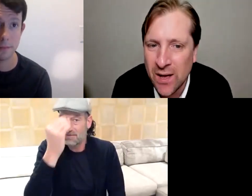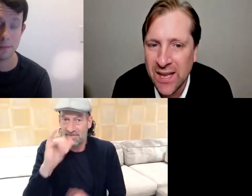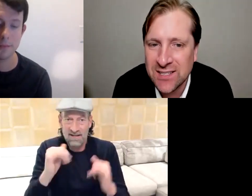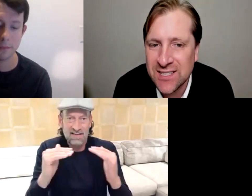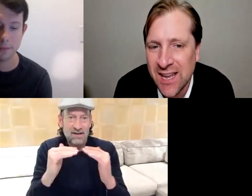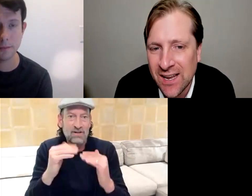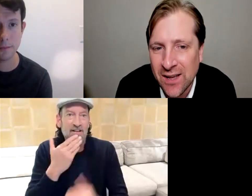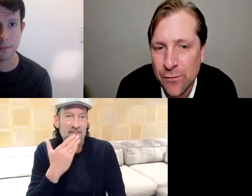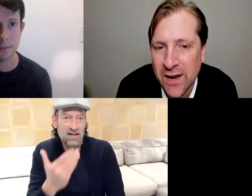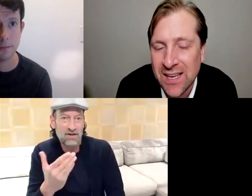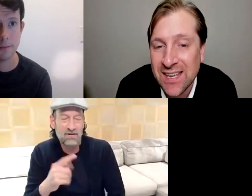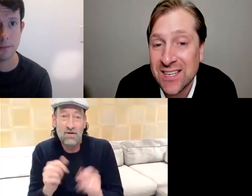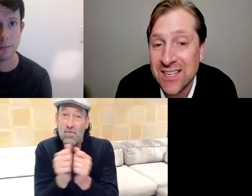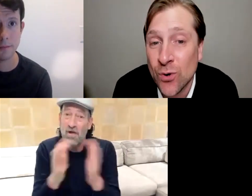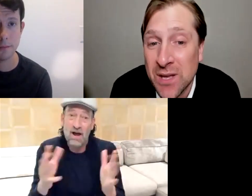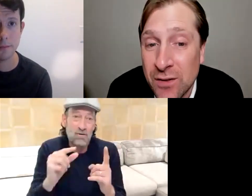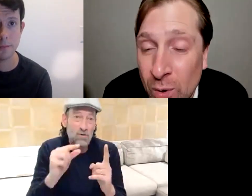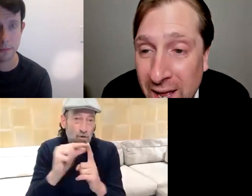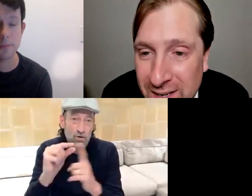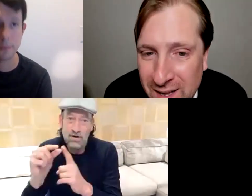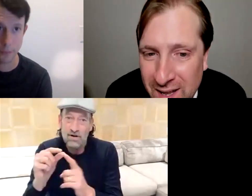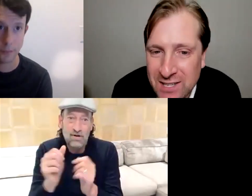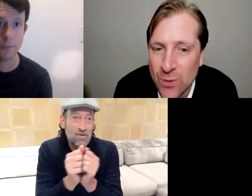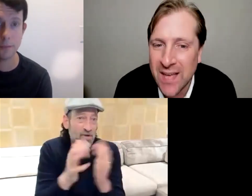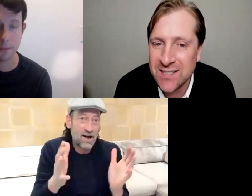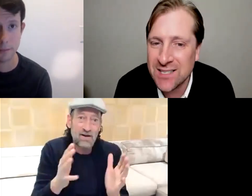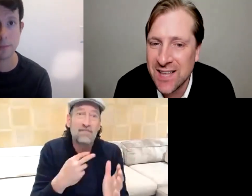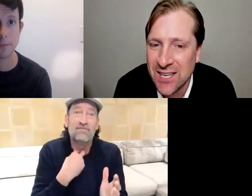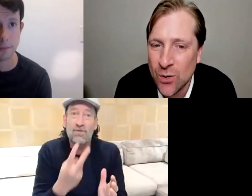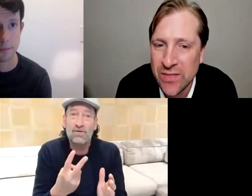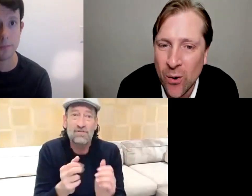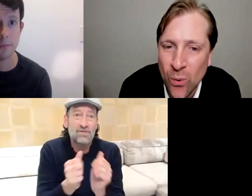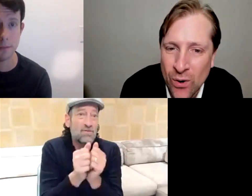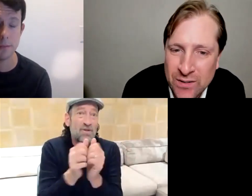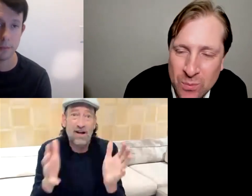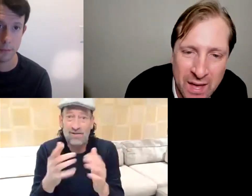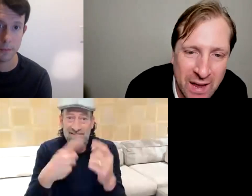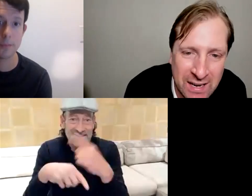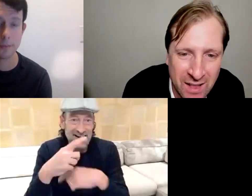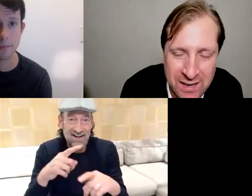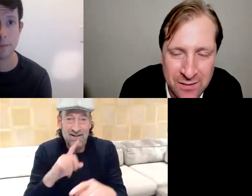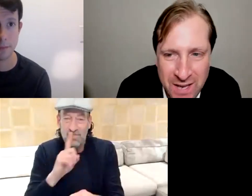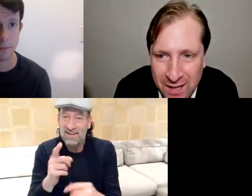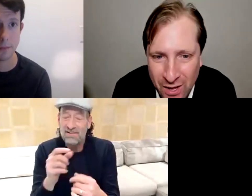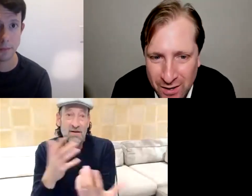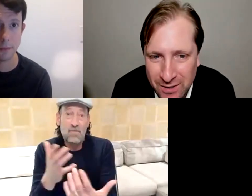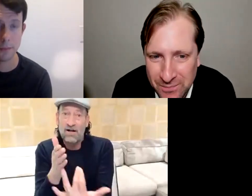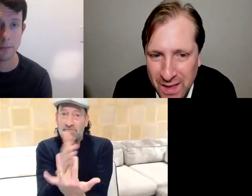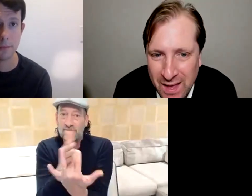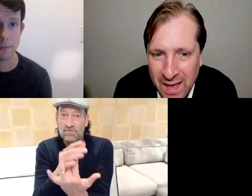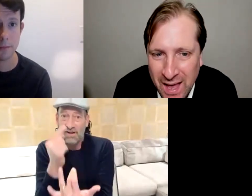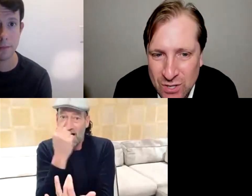So instead, Frank kissed Ruby on the forehead. And so that says thank you without words, without any line of